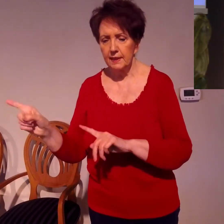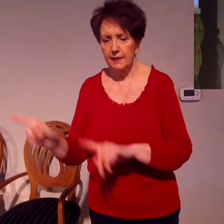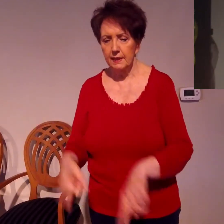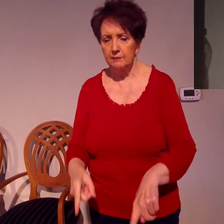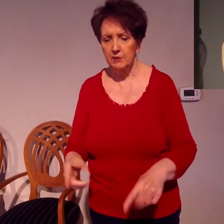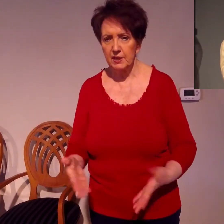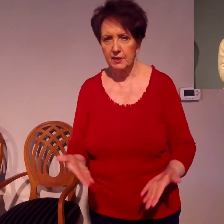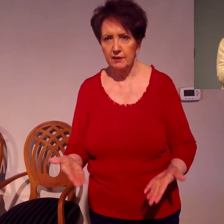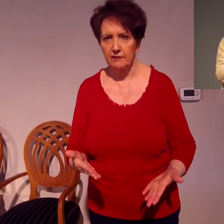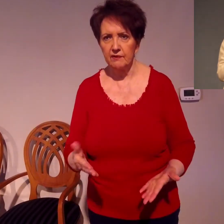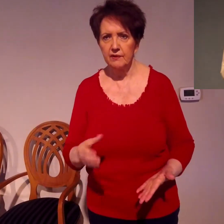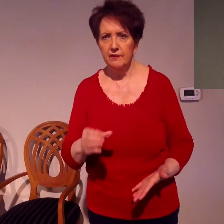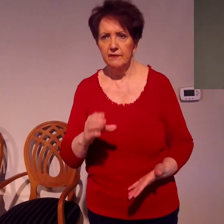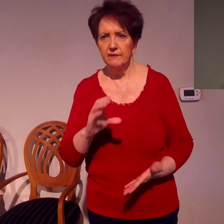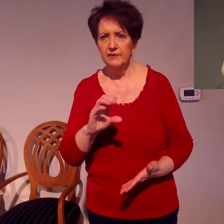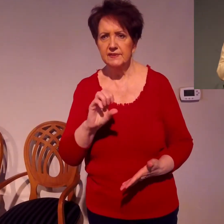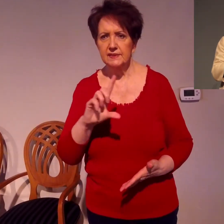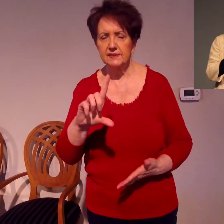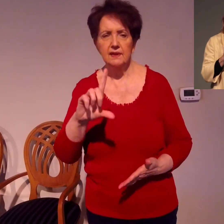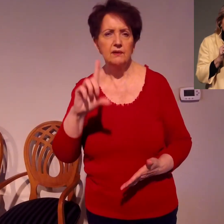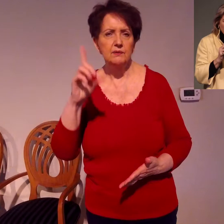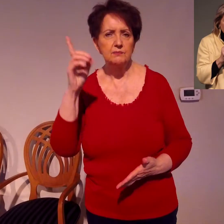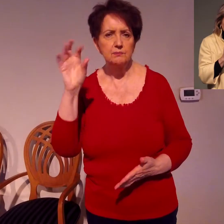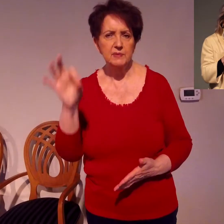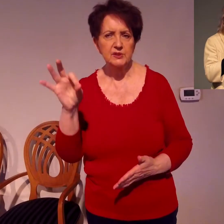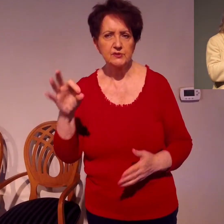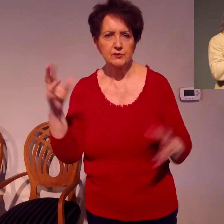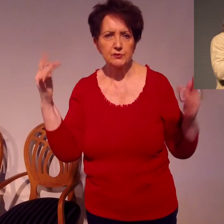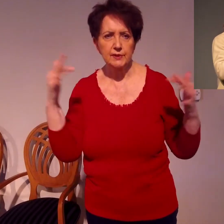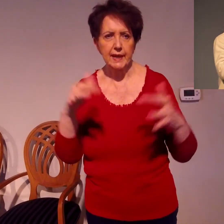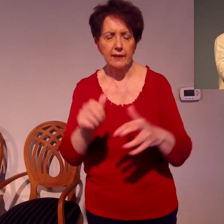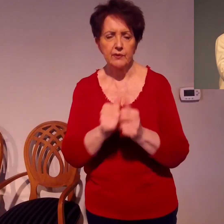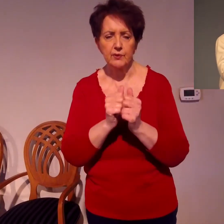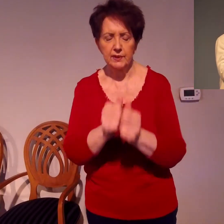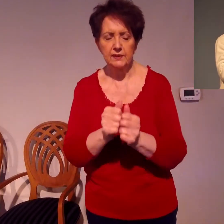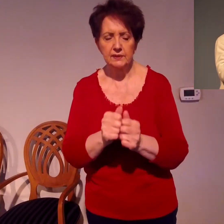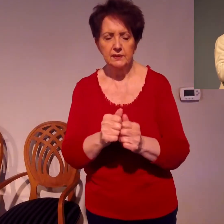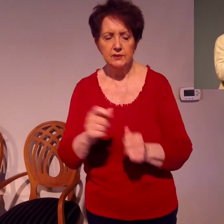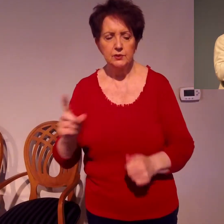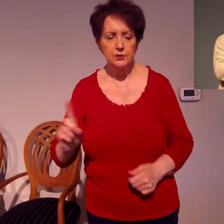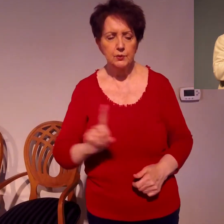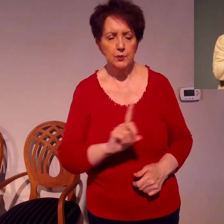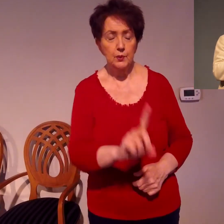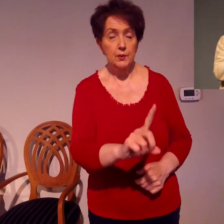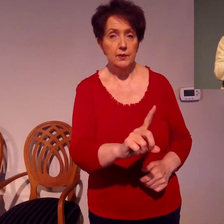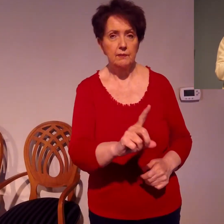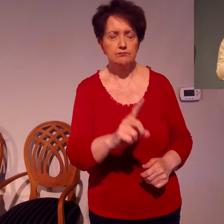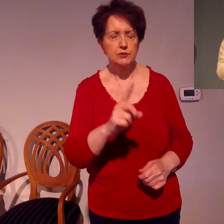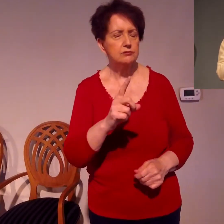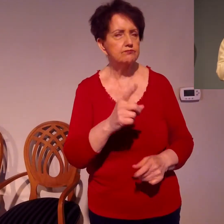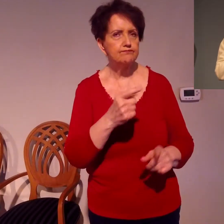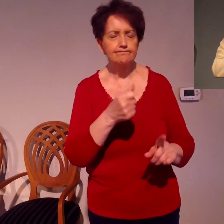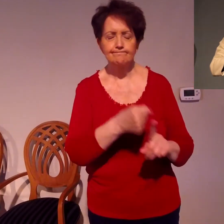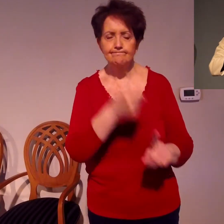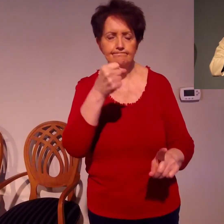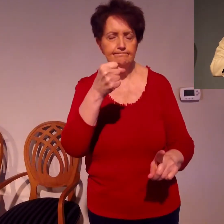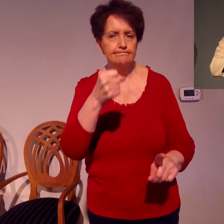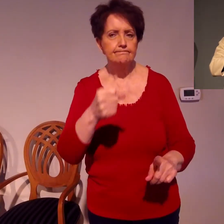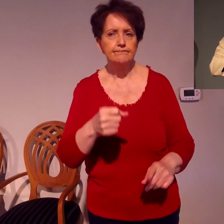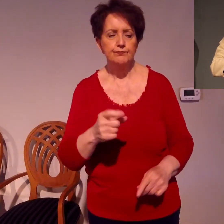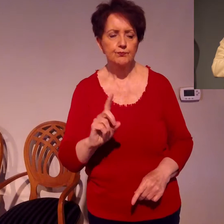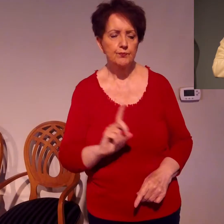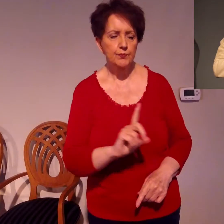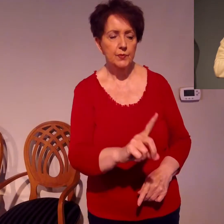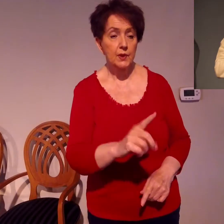the CSL ministers gathering last October, and she went up to Petra out of the blue and went up to Petra and said,